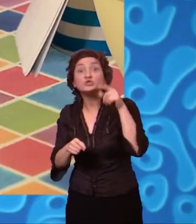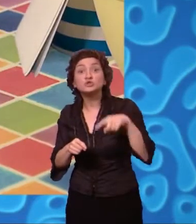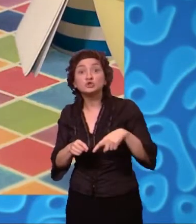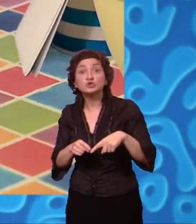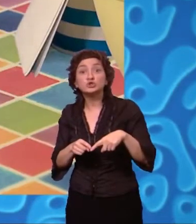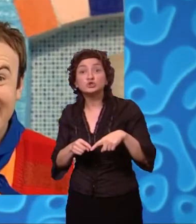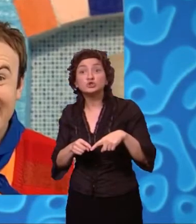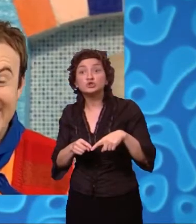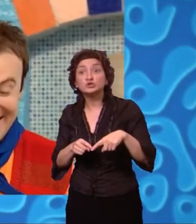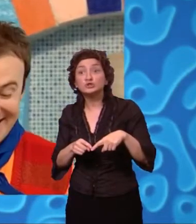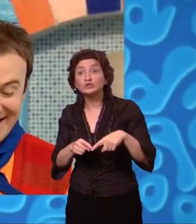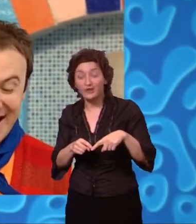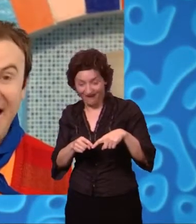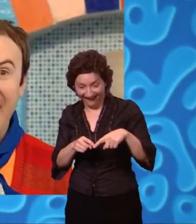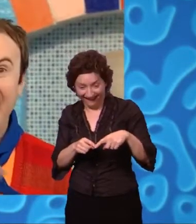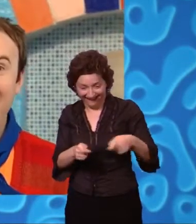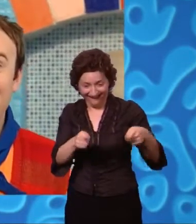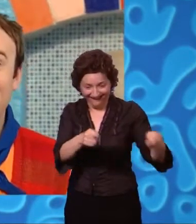Orange.